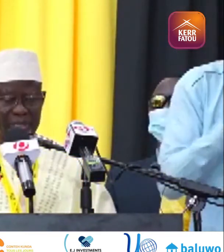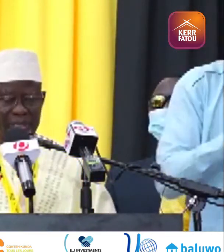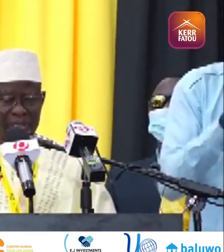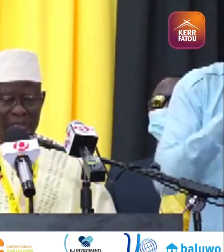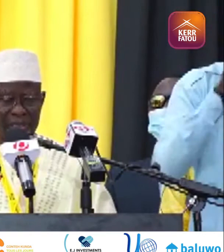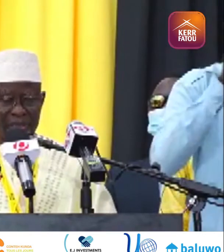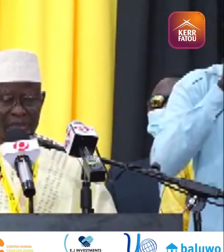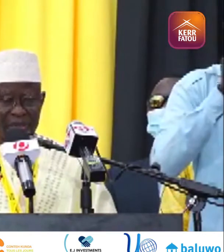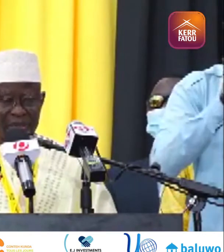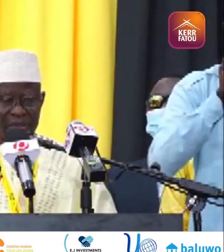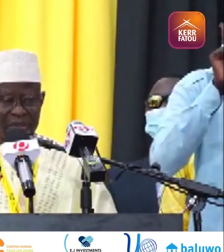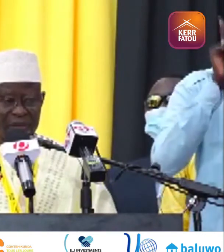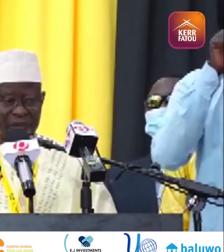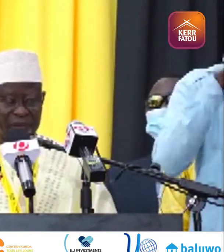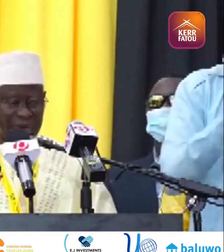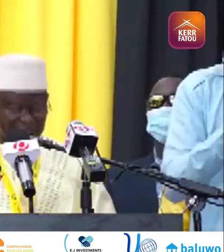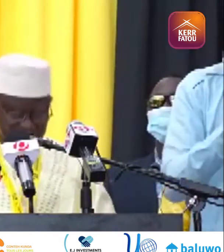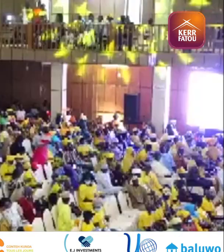party,